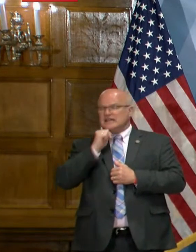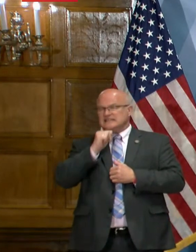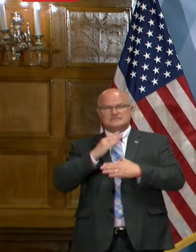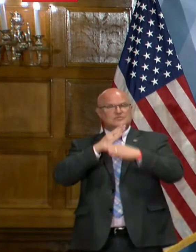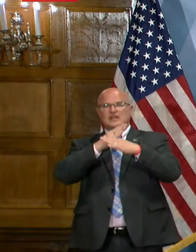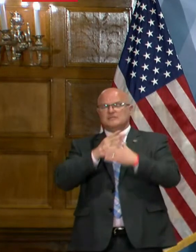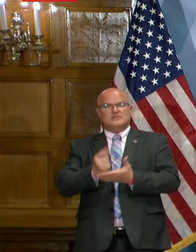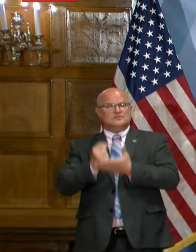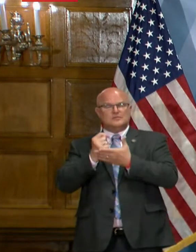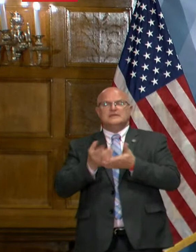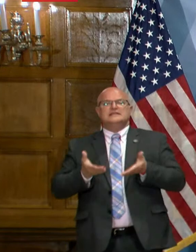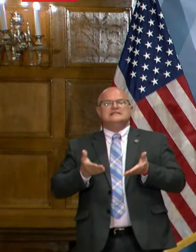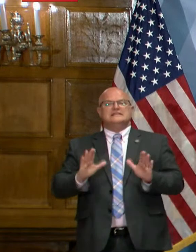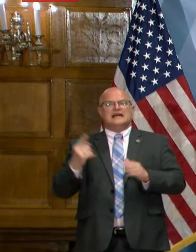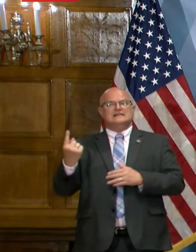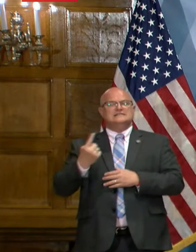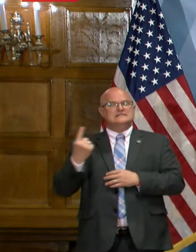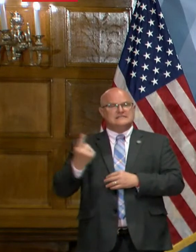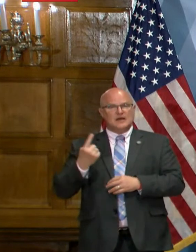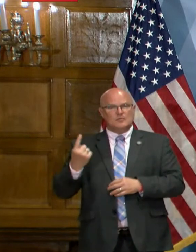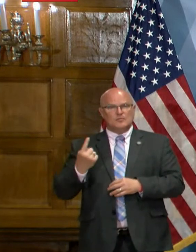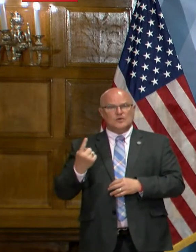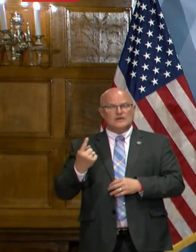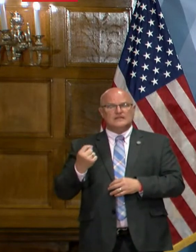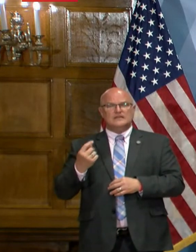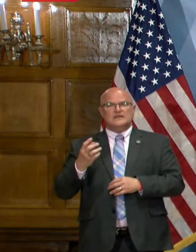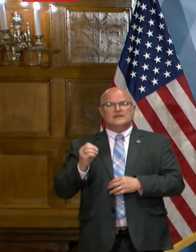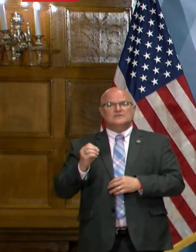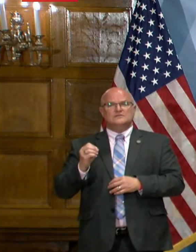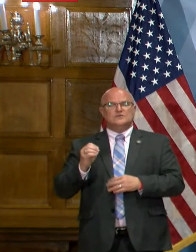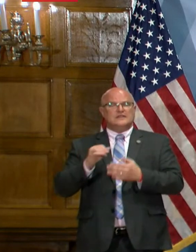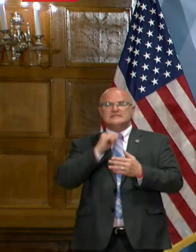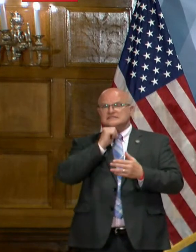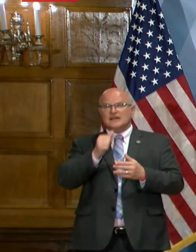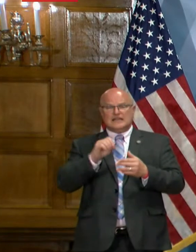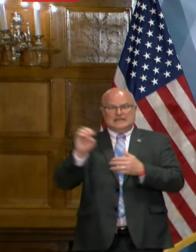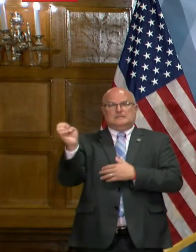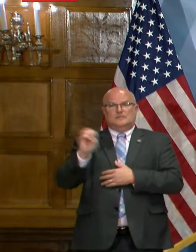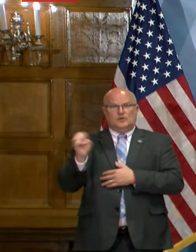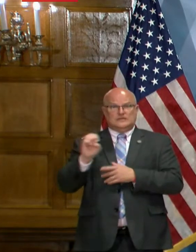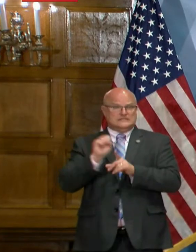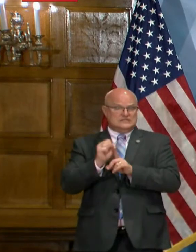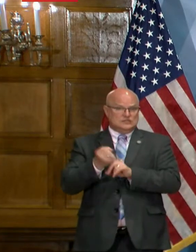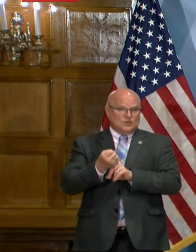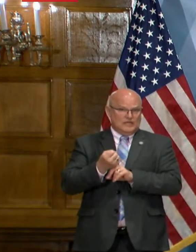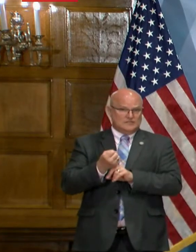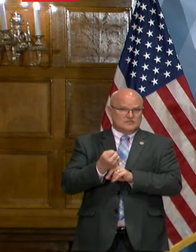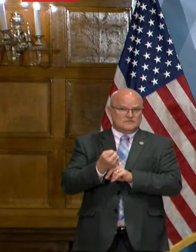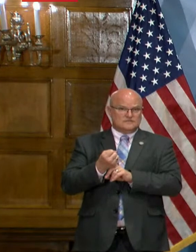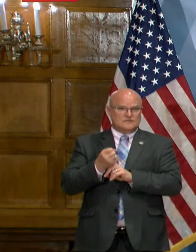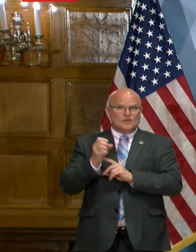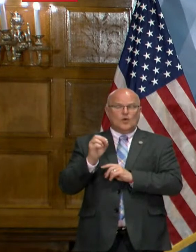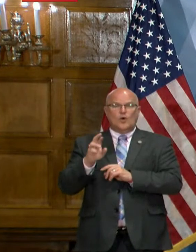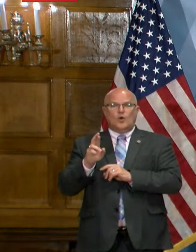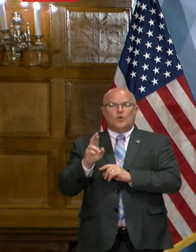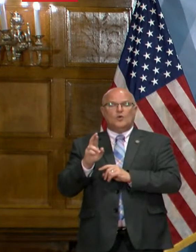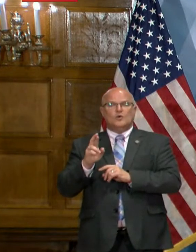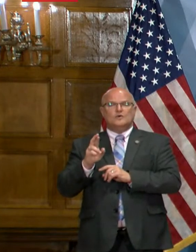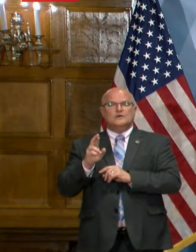just allows someone that it's not an emergency situation, or